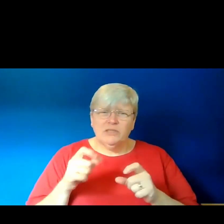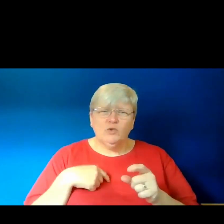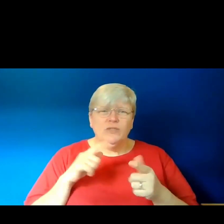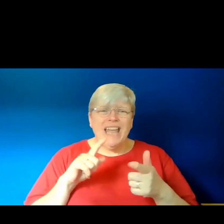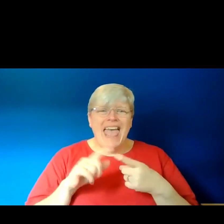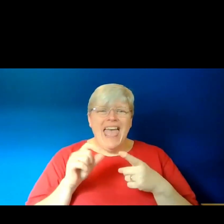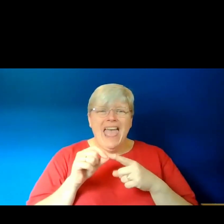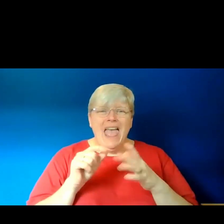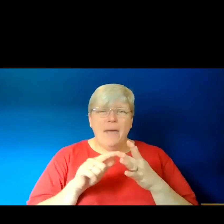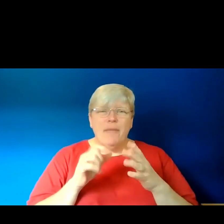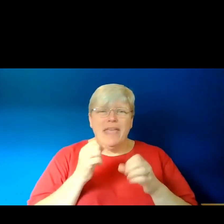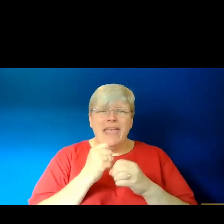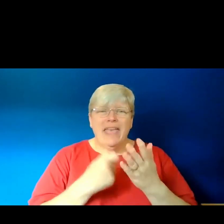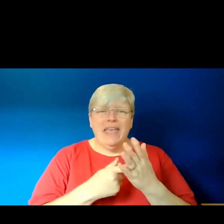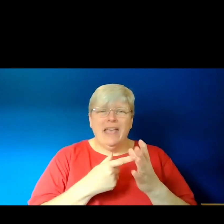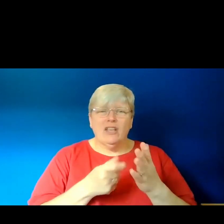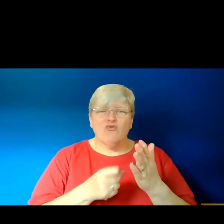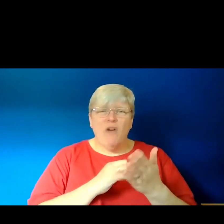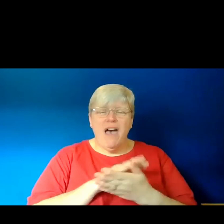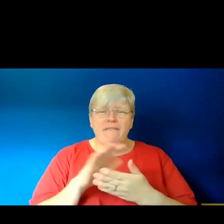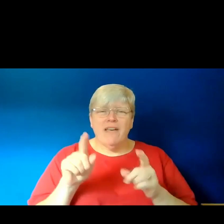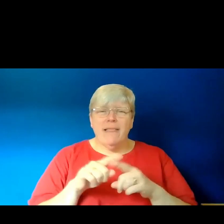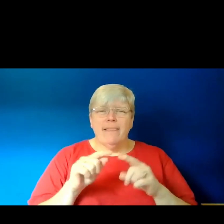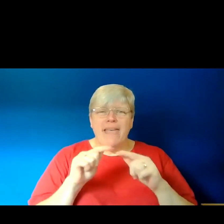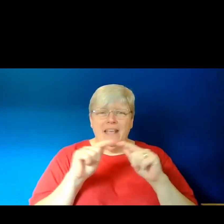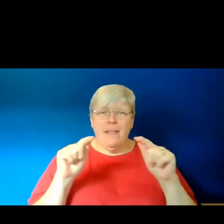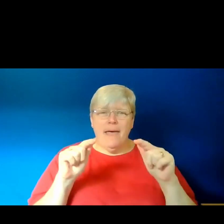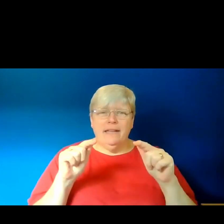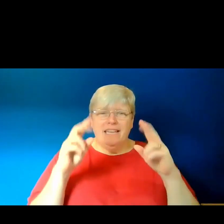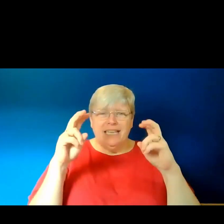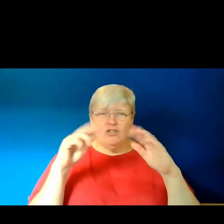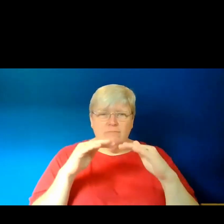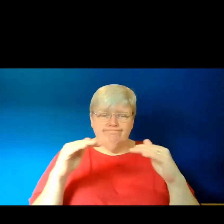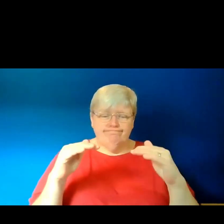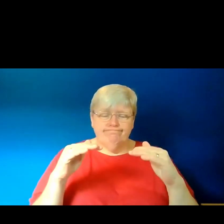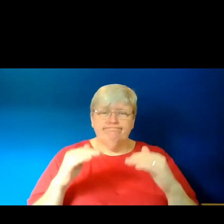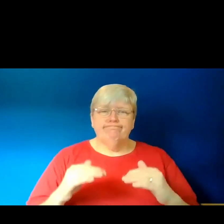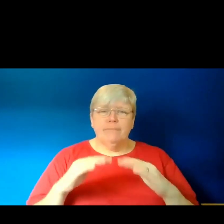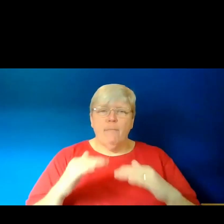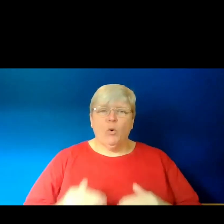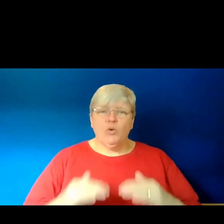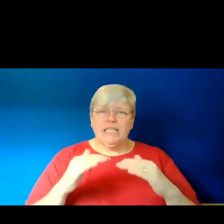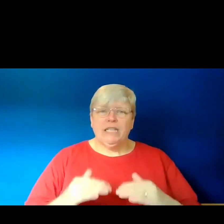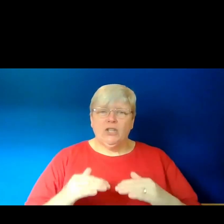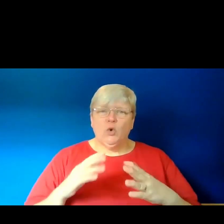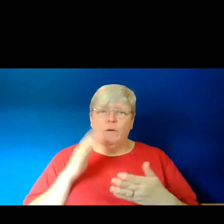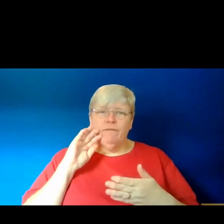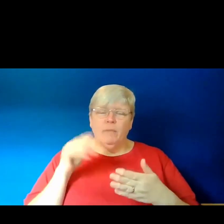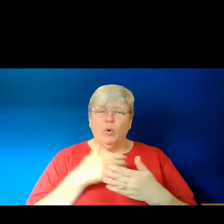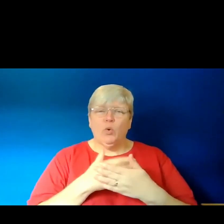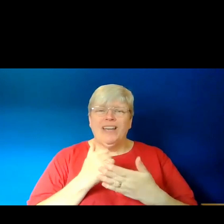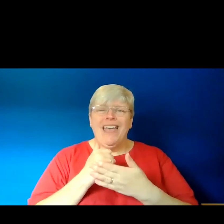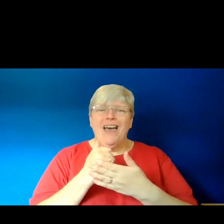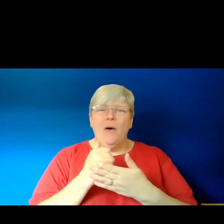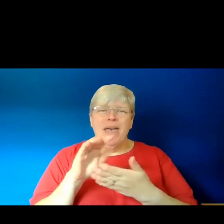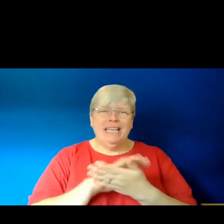which is like a kind of line between the title and the body of the poem. That helps explain a